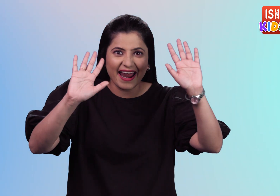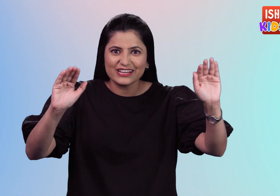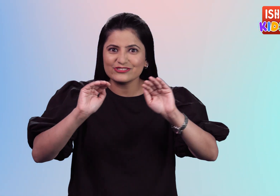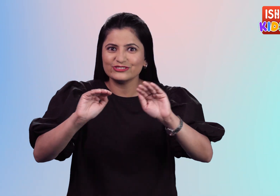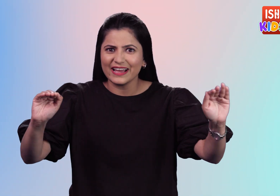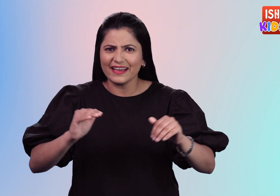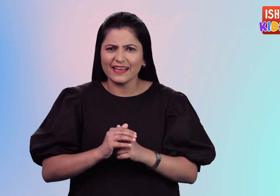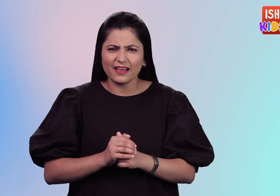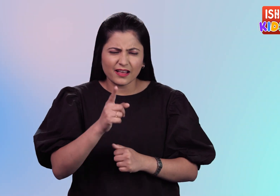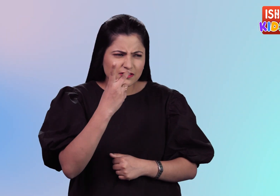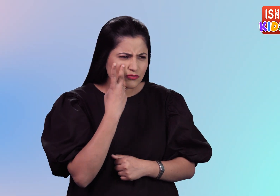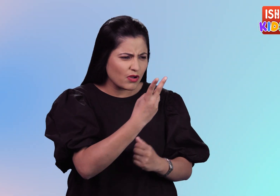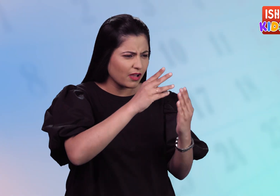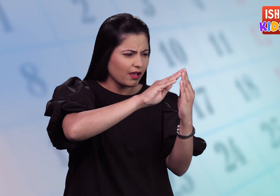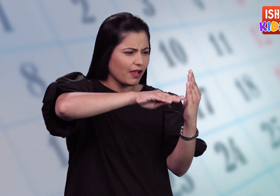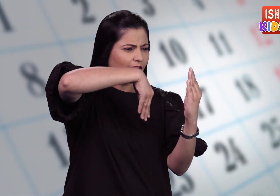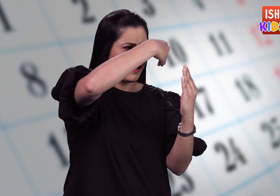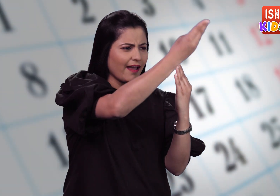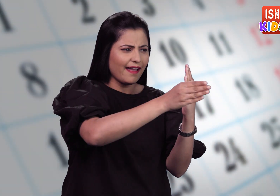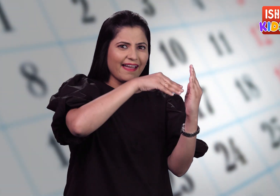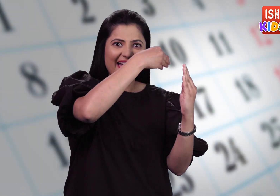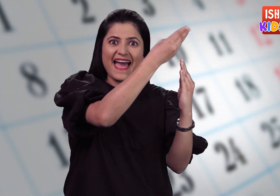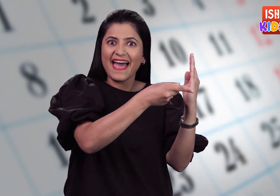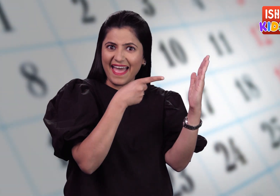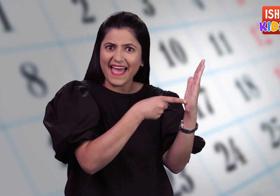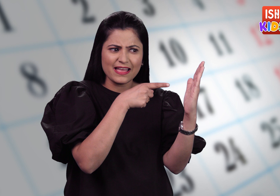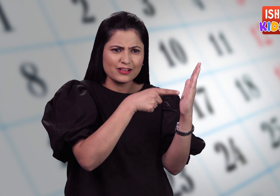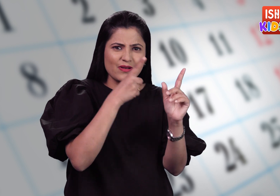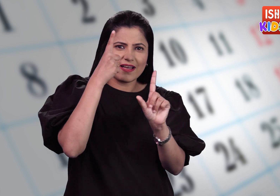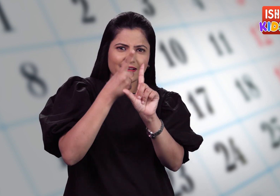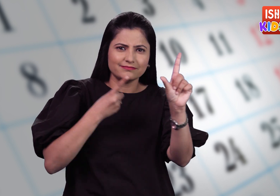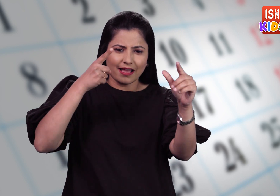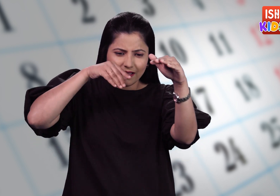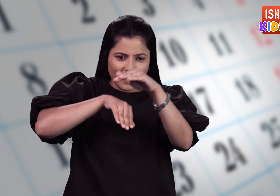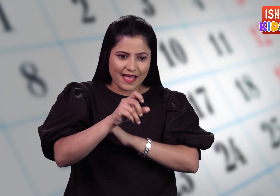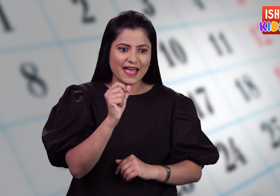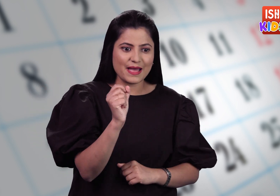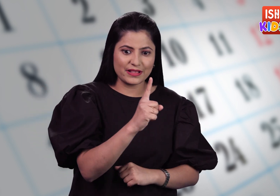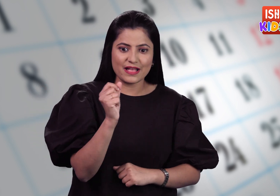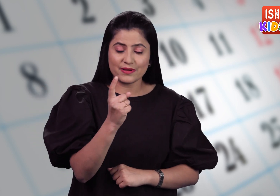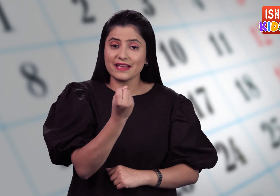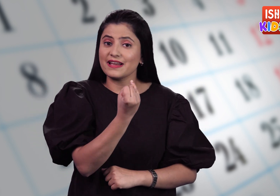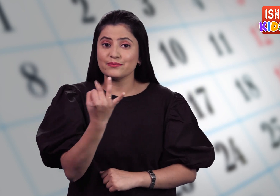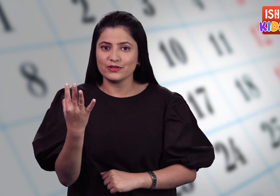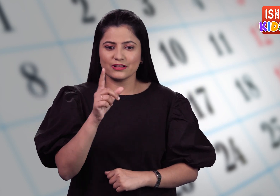Hi kids! Have you seen the calendar? In 1 year, there are 12 months.